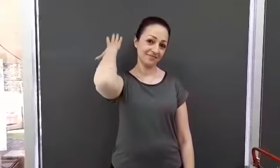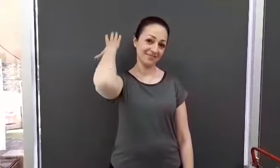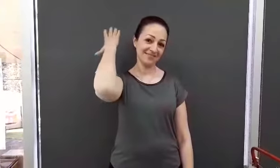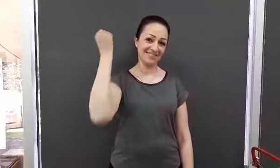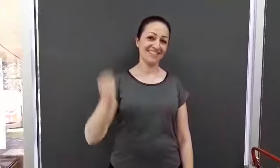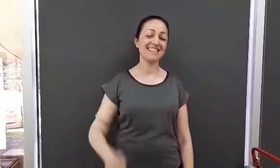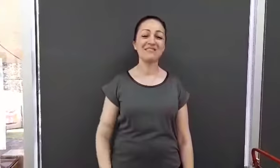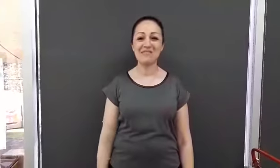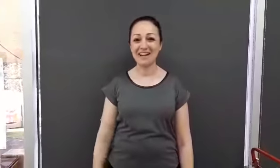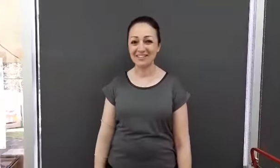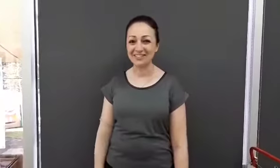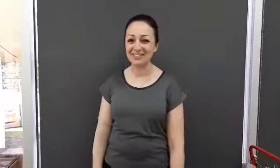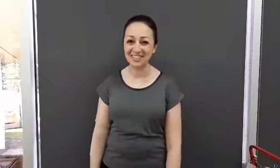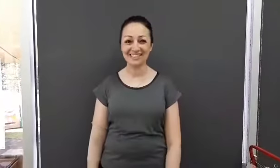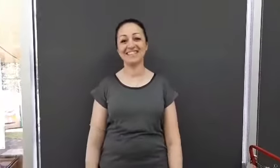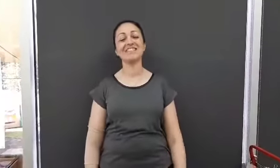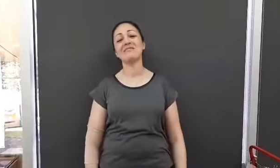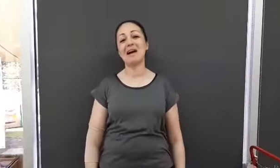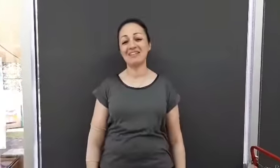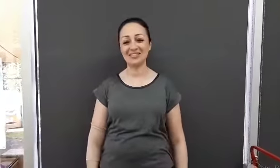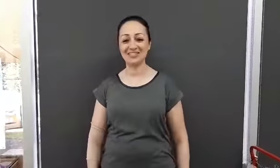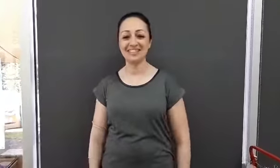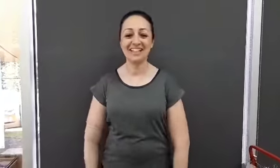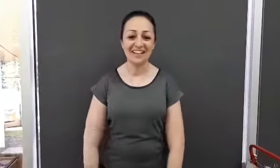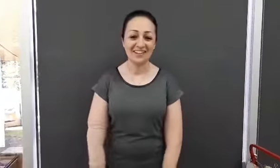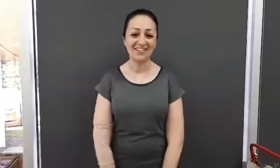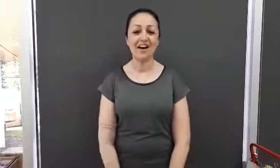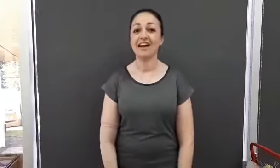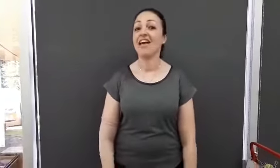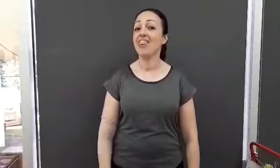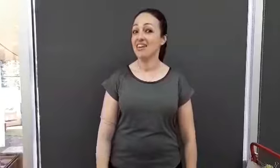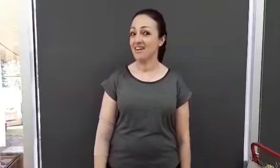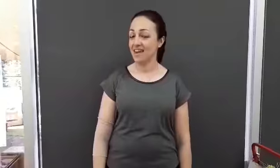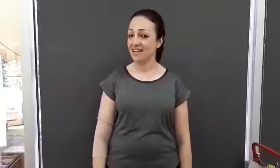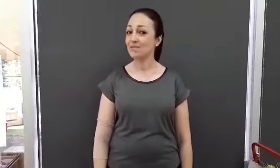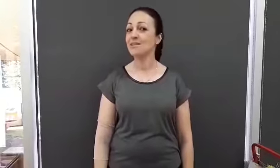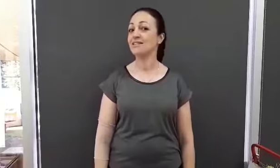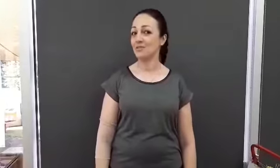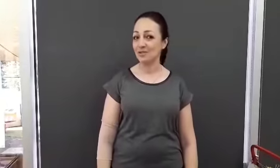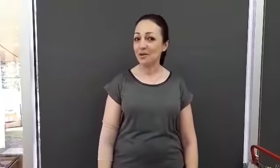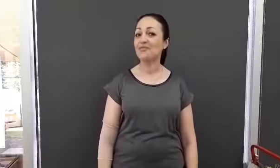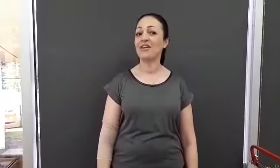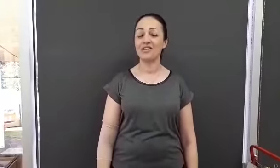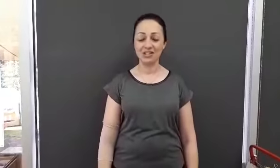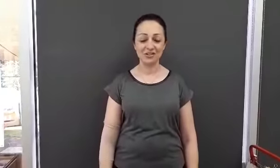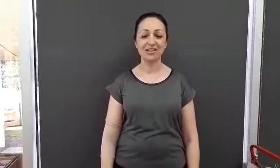It's a whale. It's a whale. All right. The next one's also very tricky.